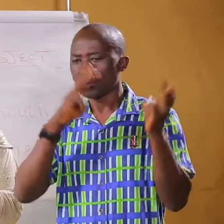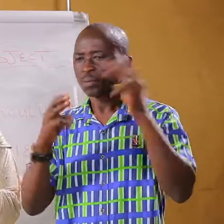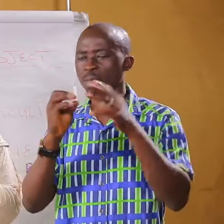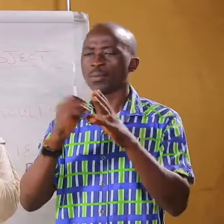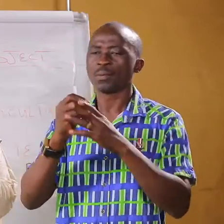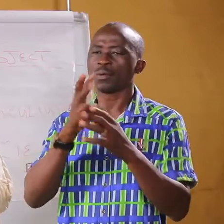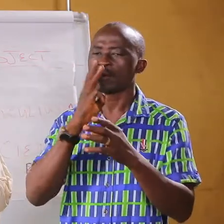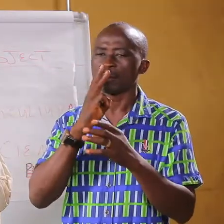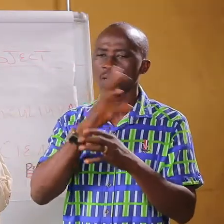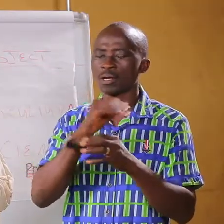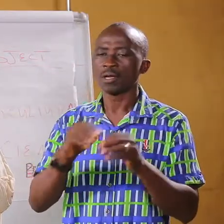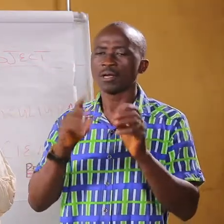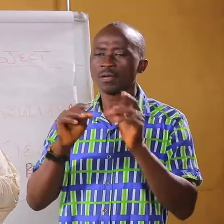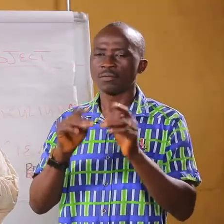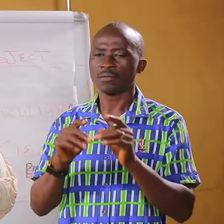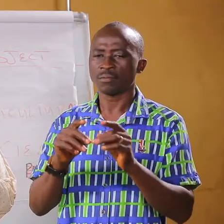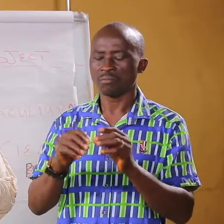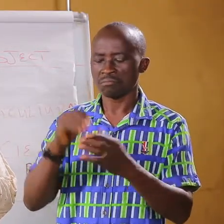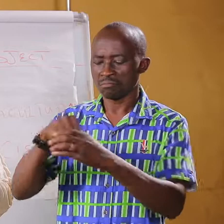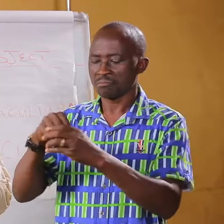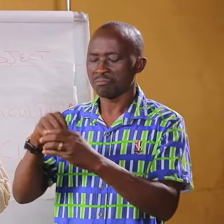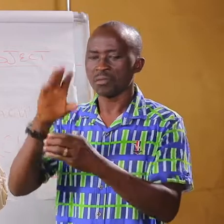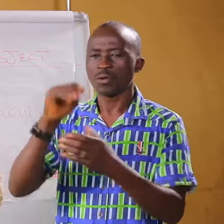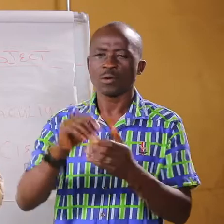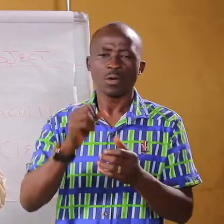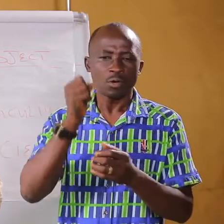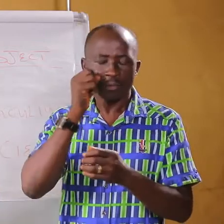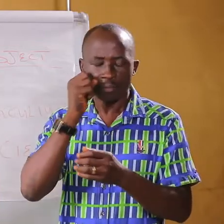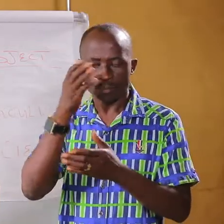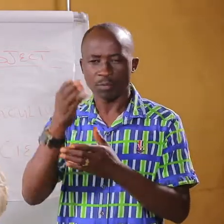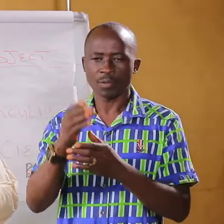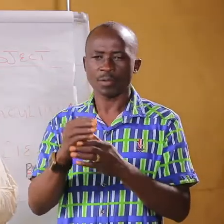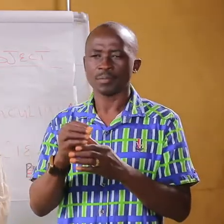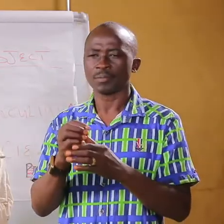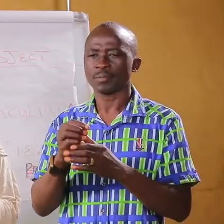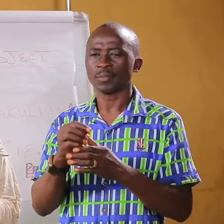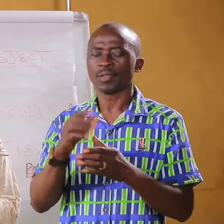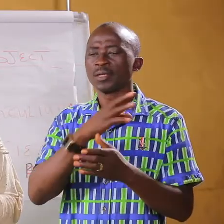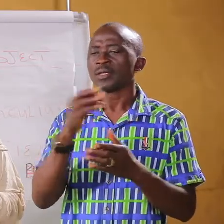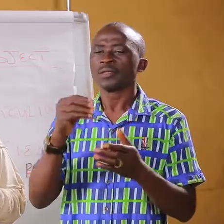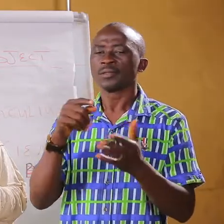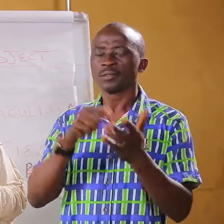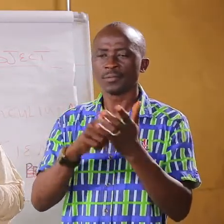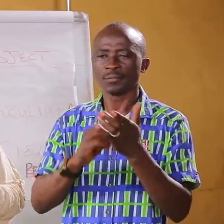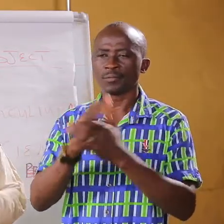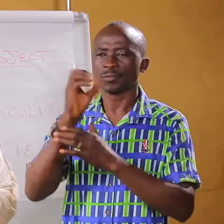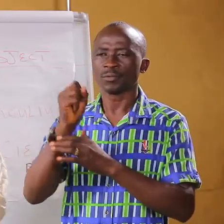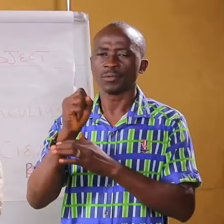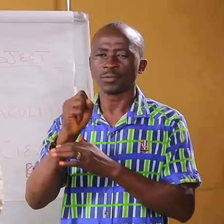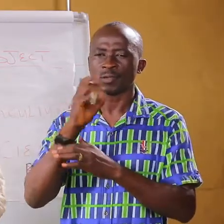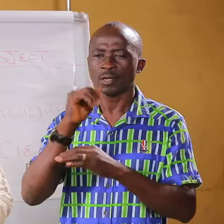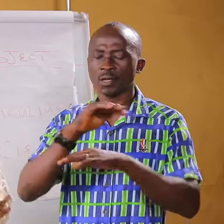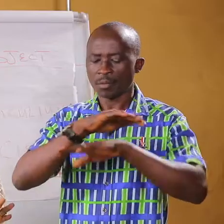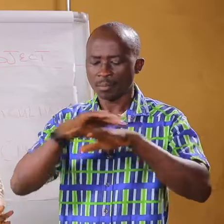your what? Your pulses. Pulses, they are what? They are the leguminous crops. And these leguminous crops, most of them, they are what?